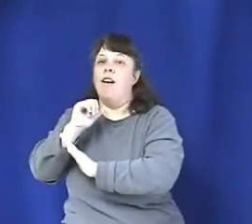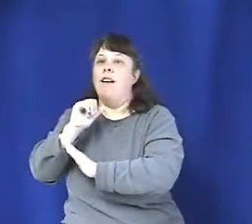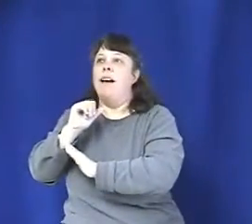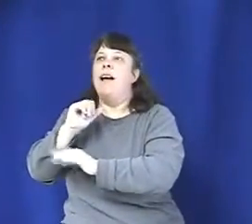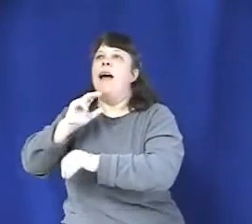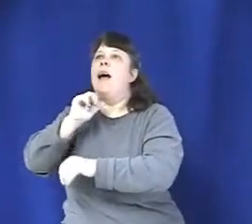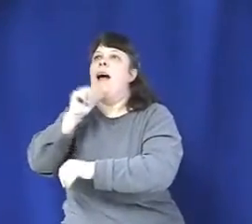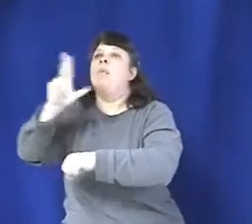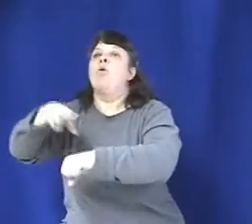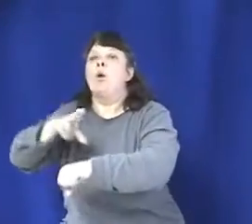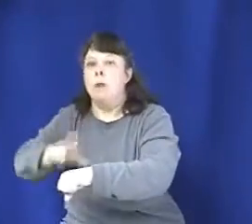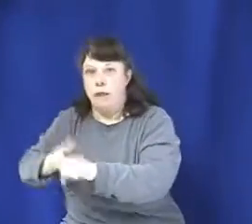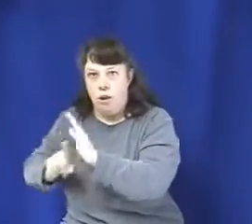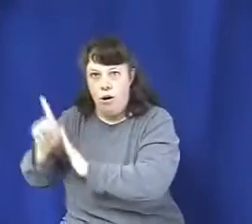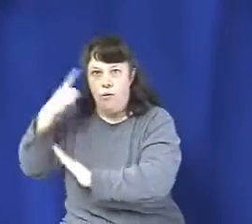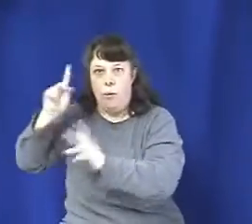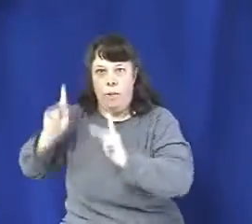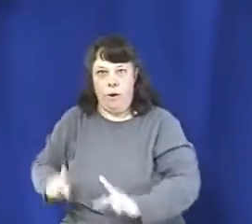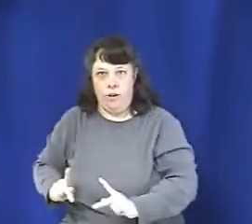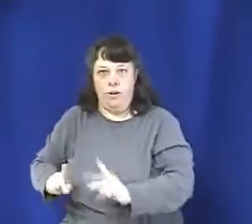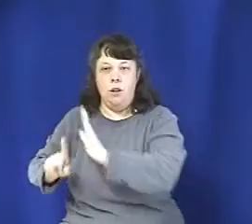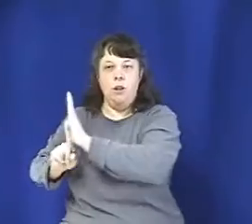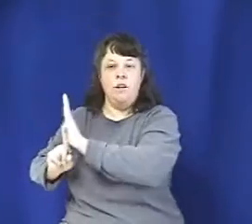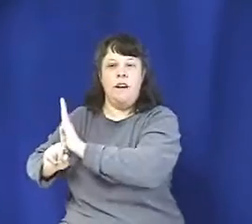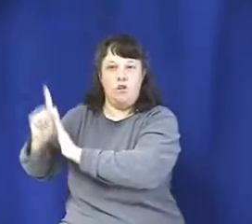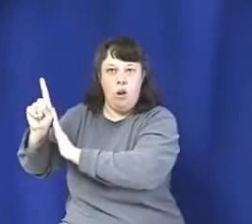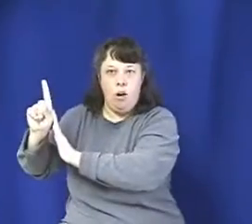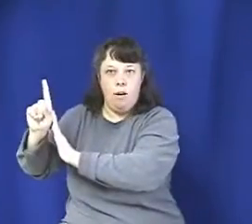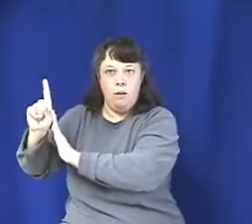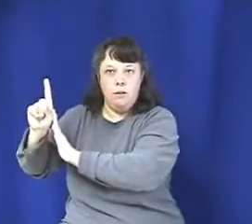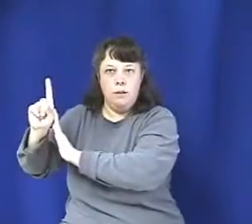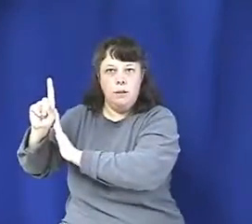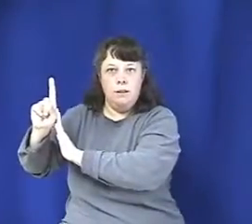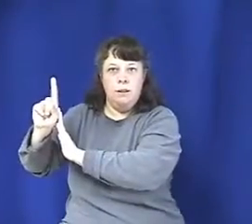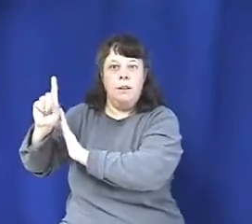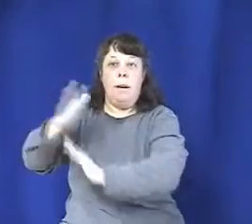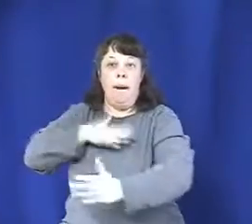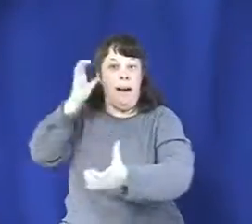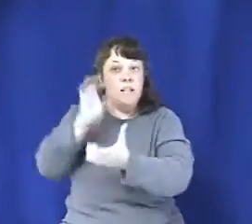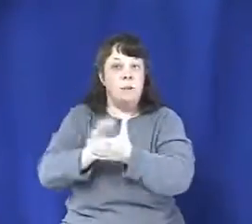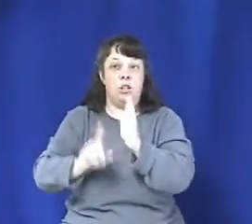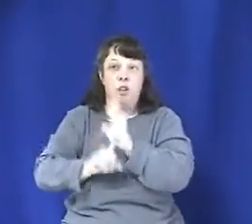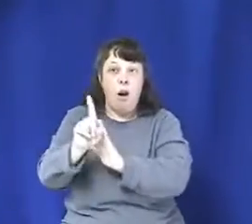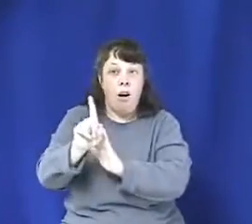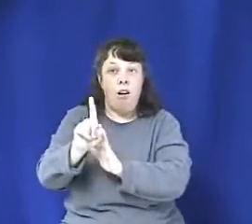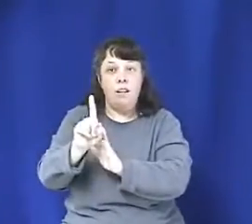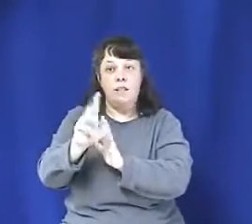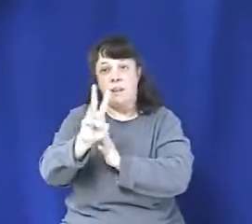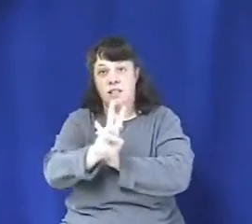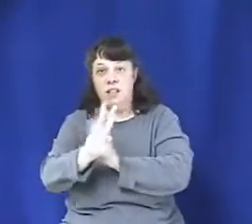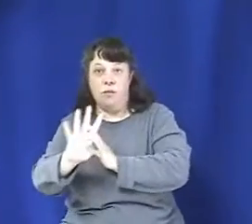are abnormally tall for a person. They are tall. If my husband is tall, he's about